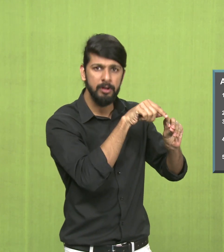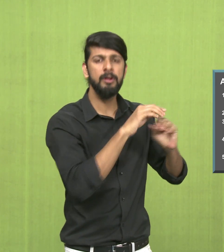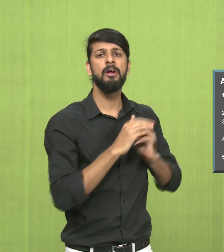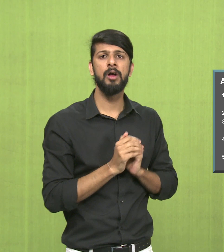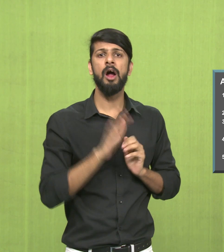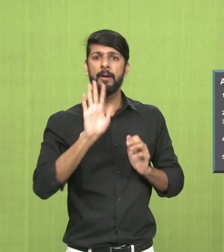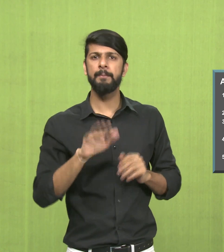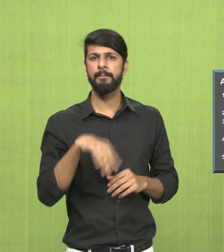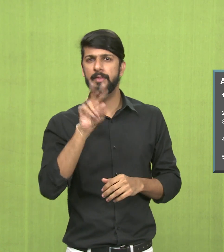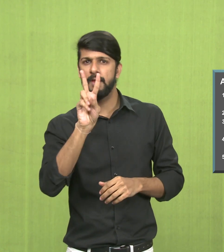the Chaityas,